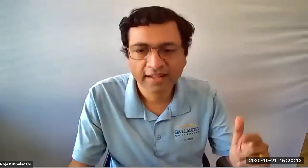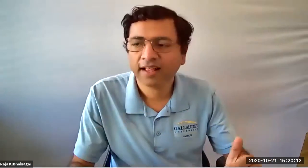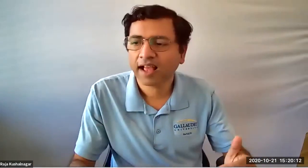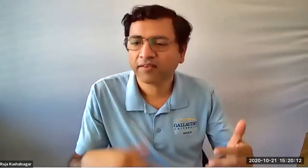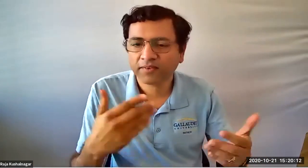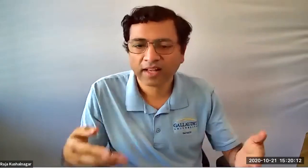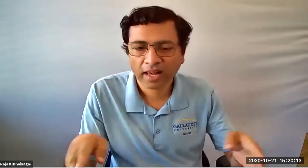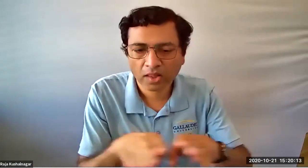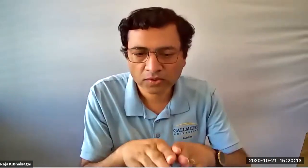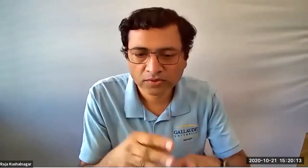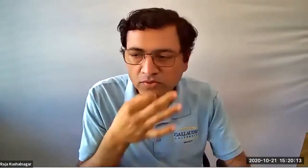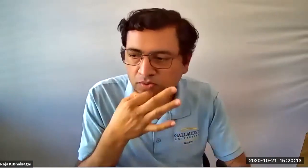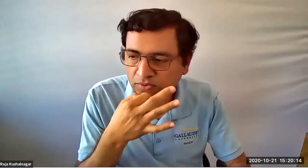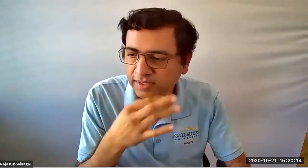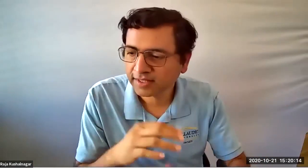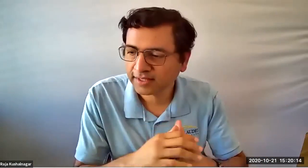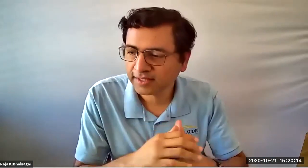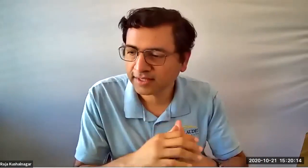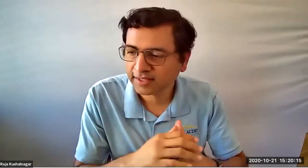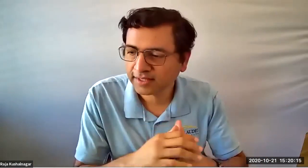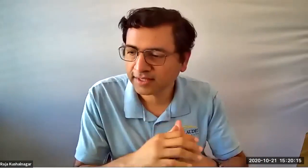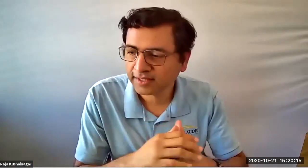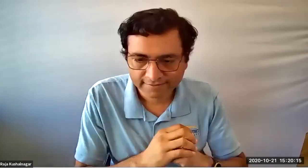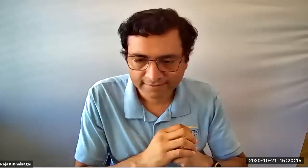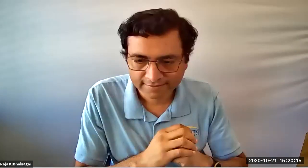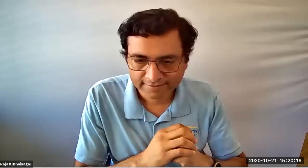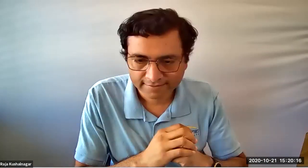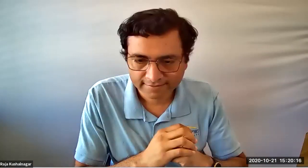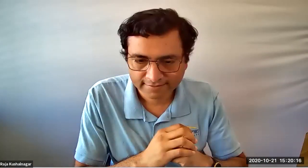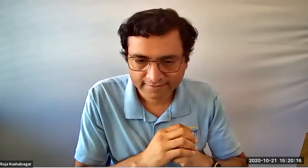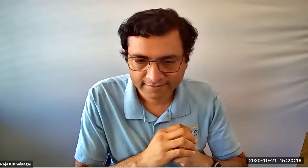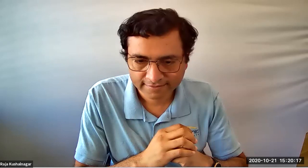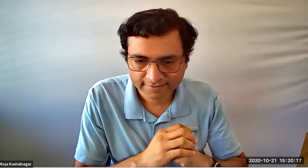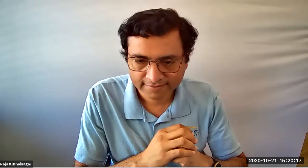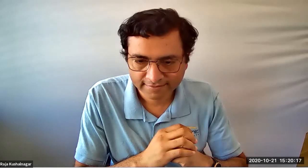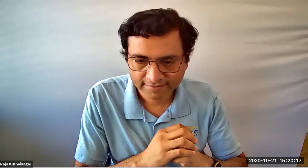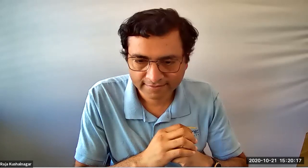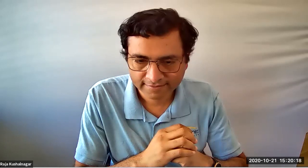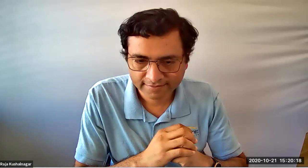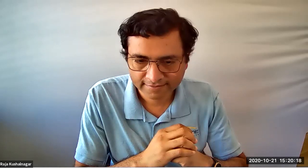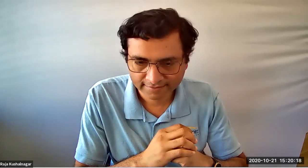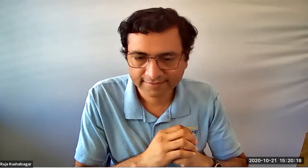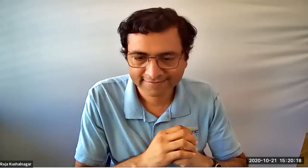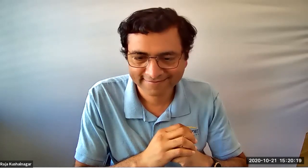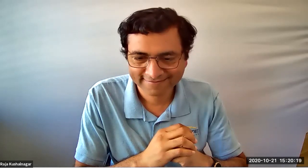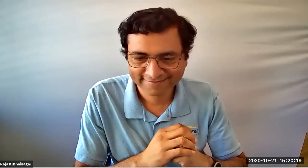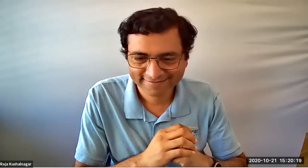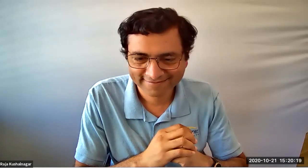Okay, well, thank you once again to everybody. We will be closing the meeting in just a moment, but thank you to everyone who's joined us.